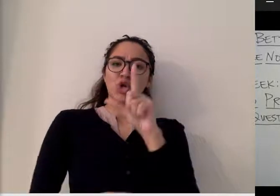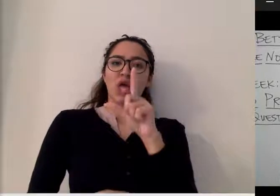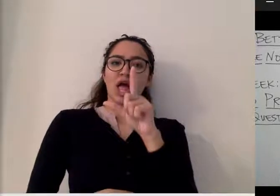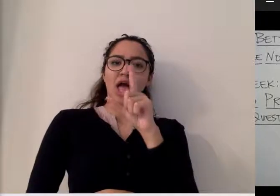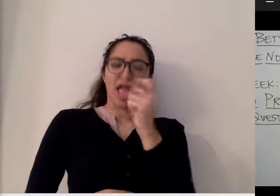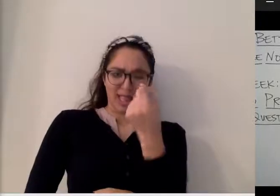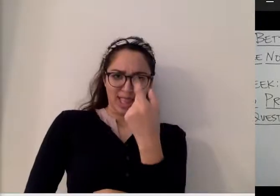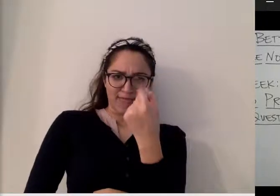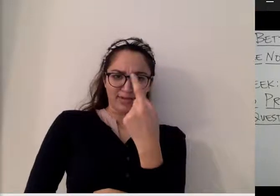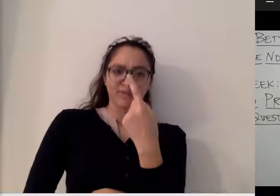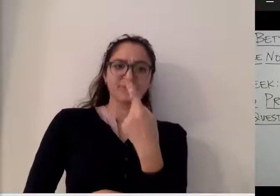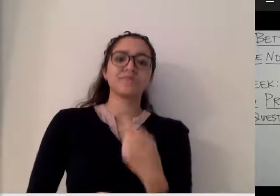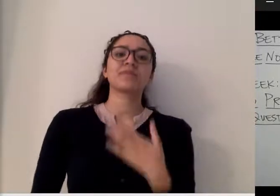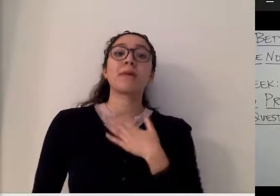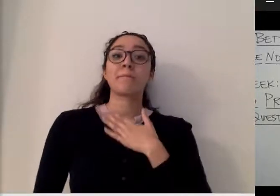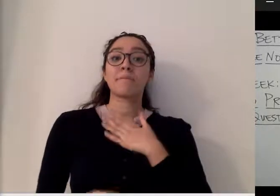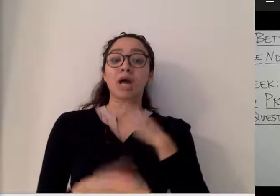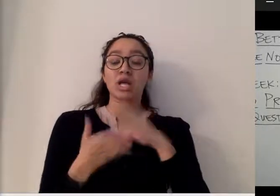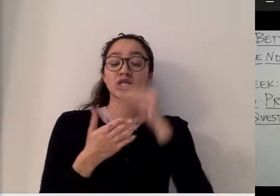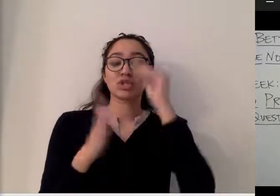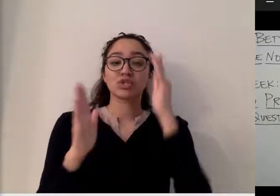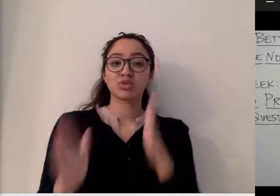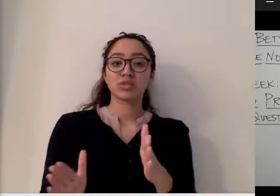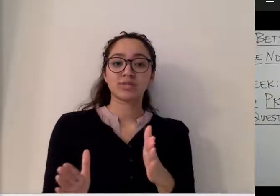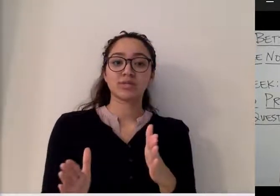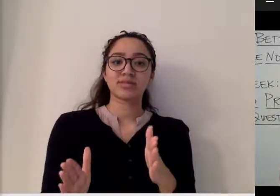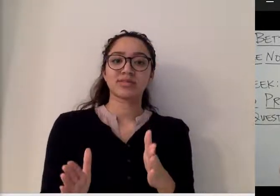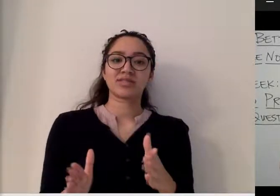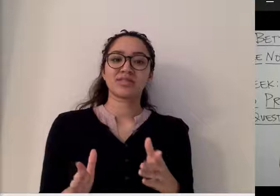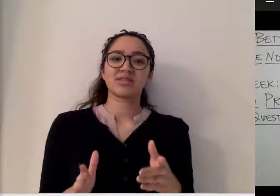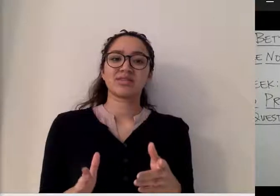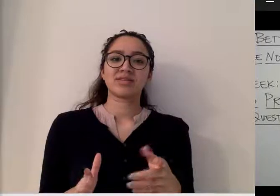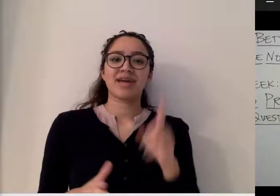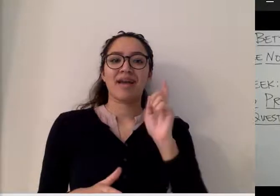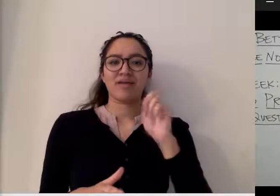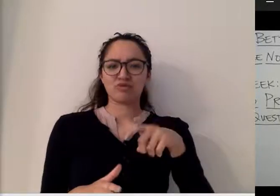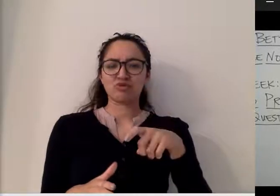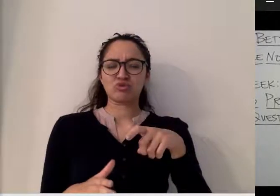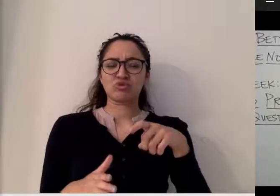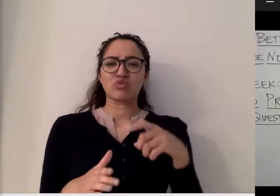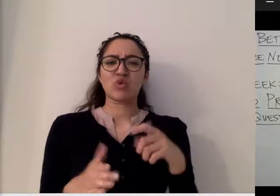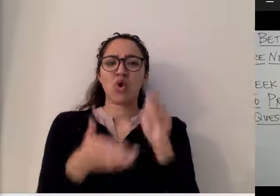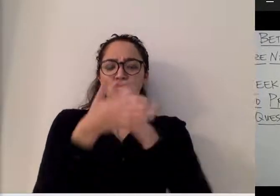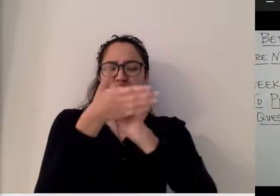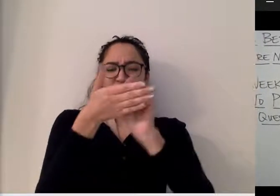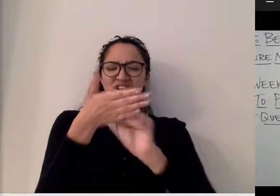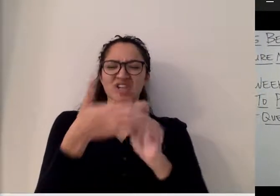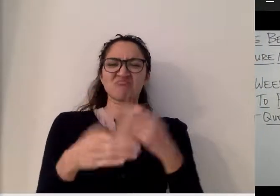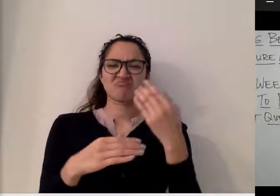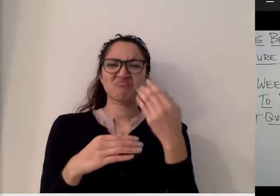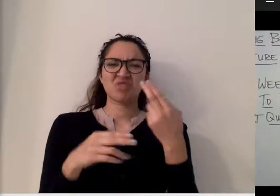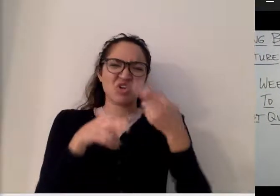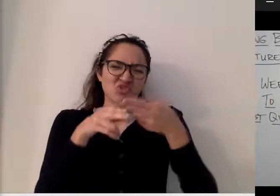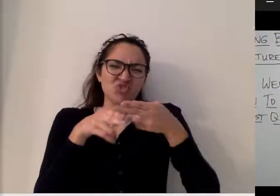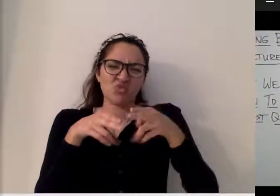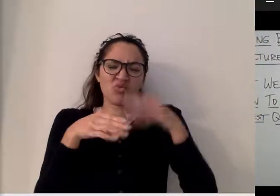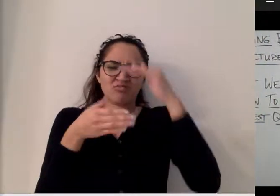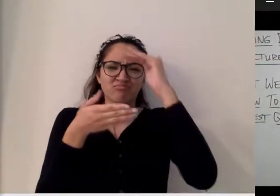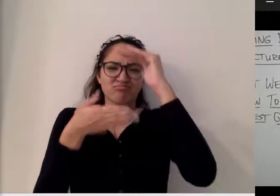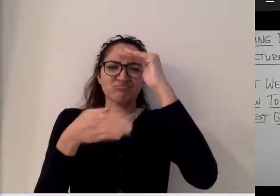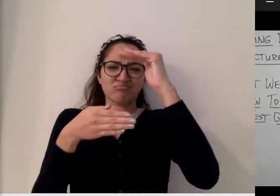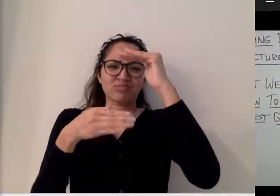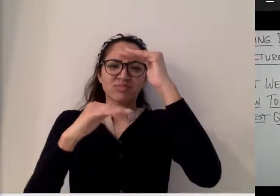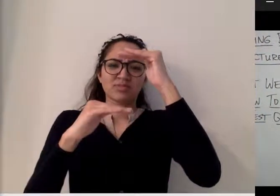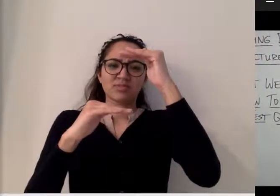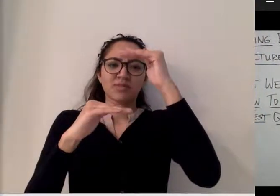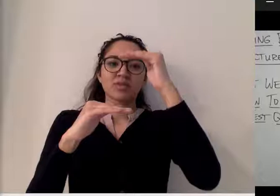on every test, among other things, to do a short writing, probably less than a page, where they describe in detail